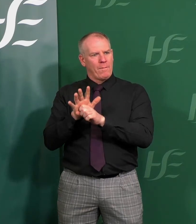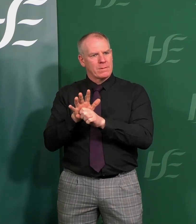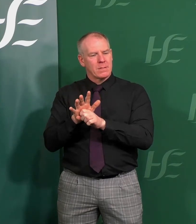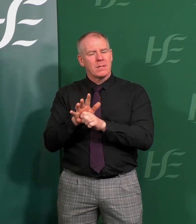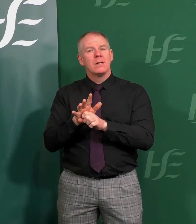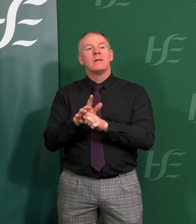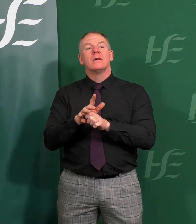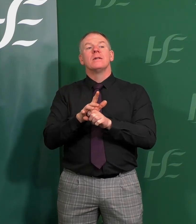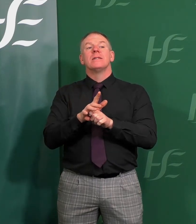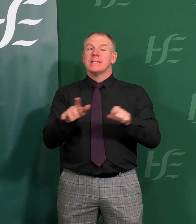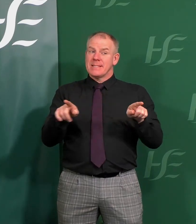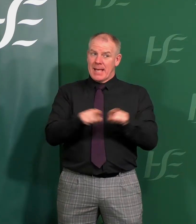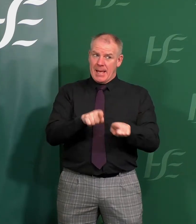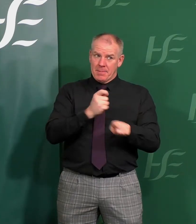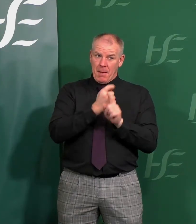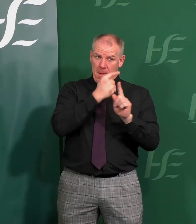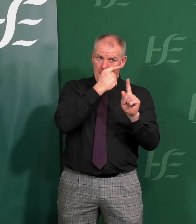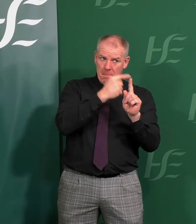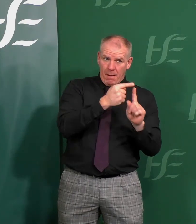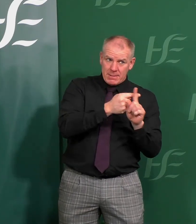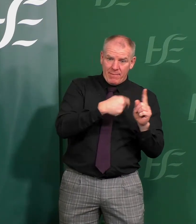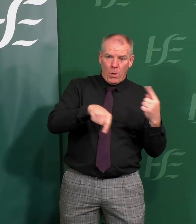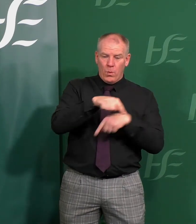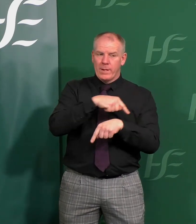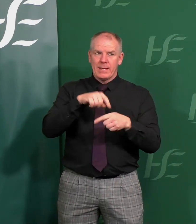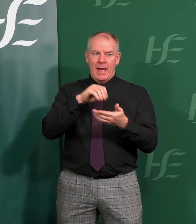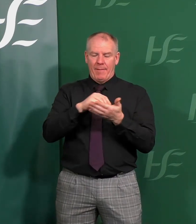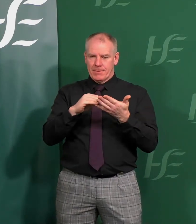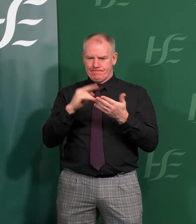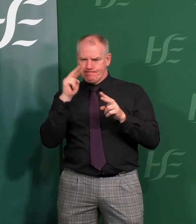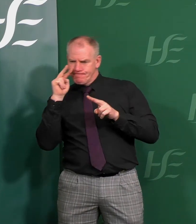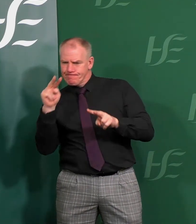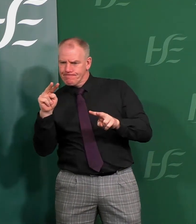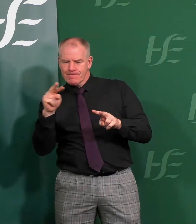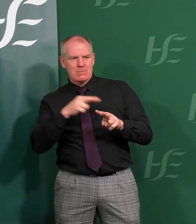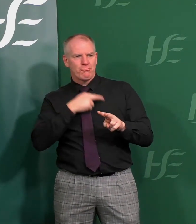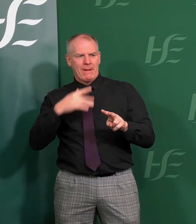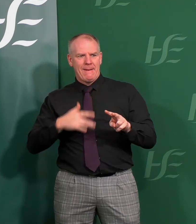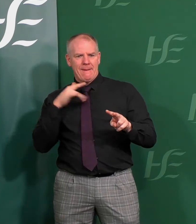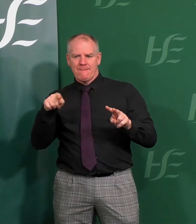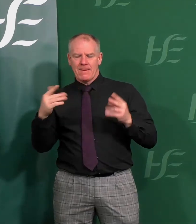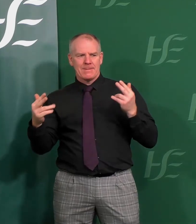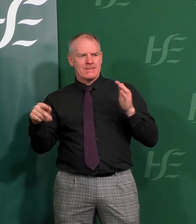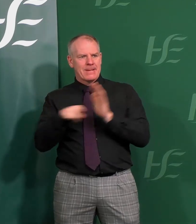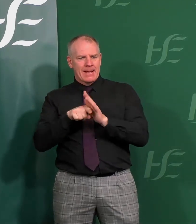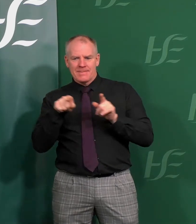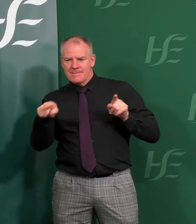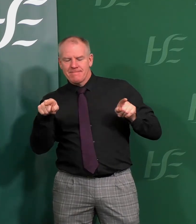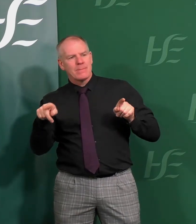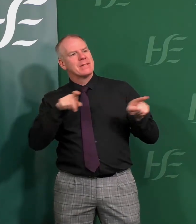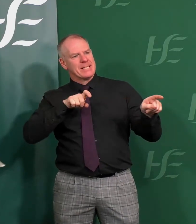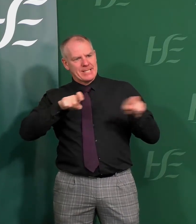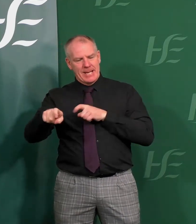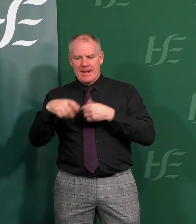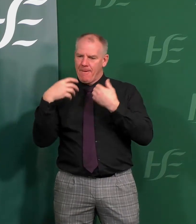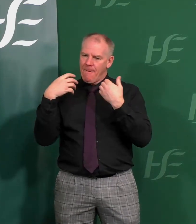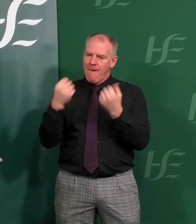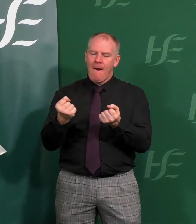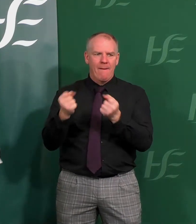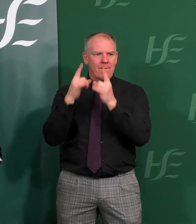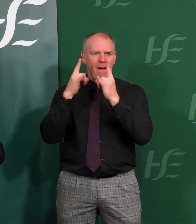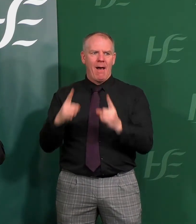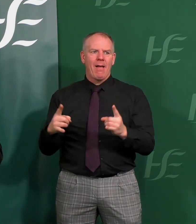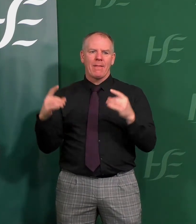all of that level of optimism that we have to balance that in the level of reality. And the level of reality is we still have and do have a